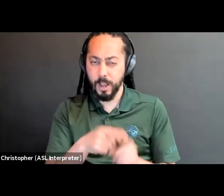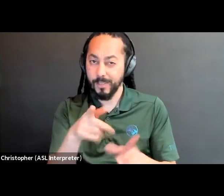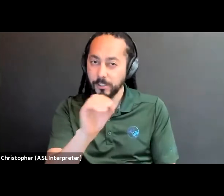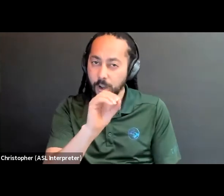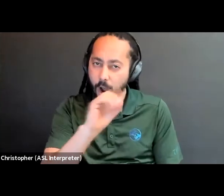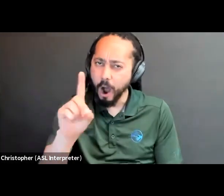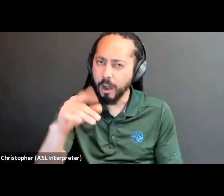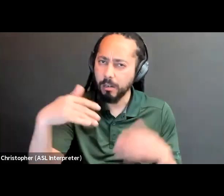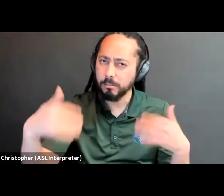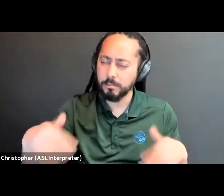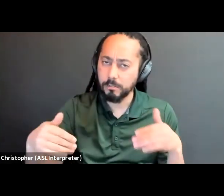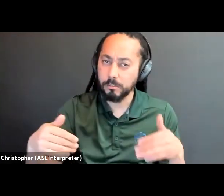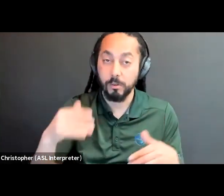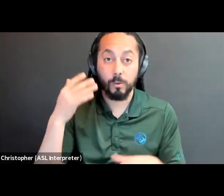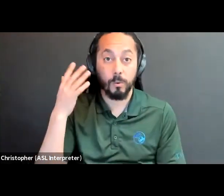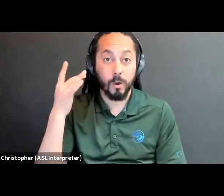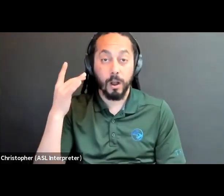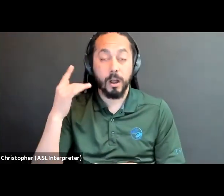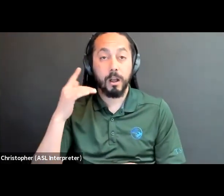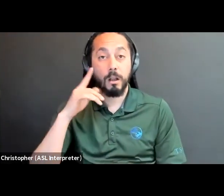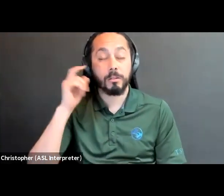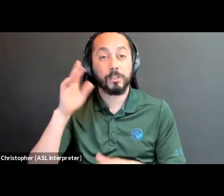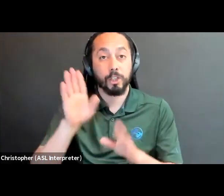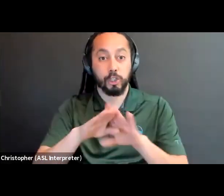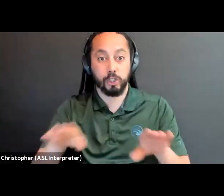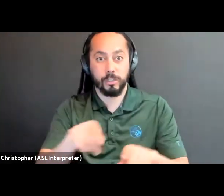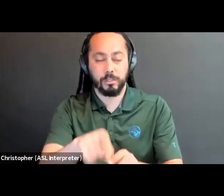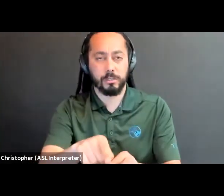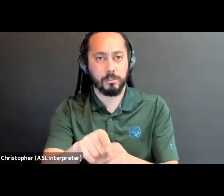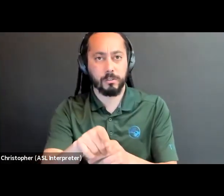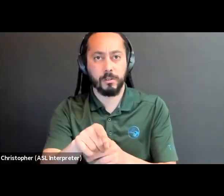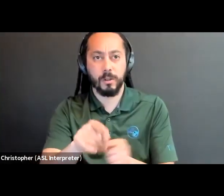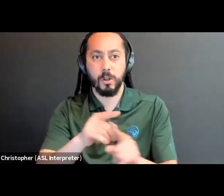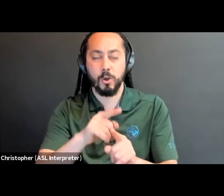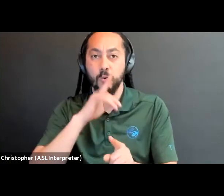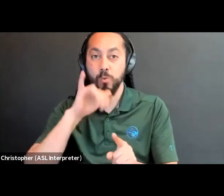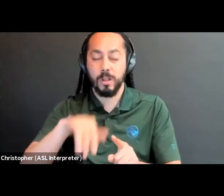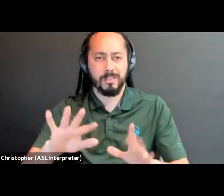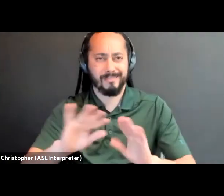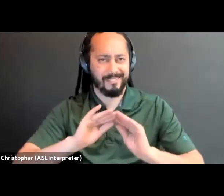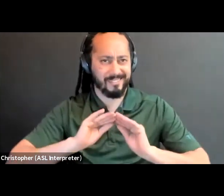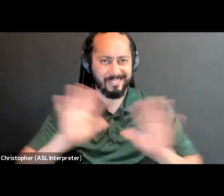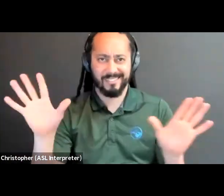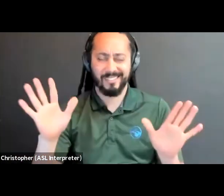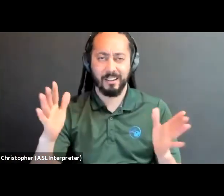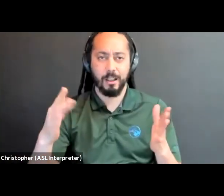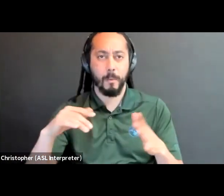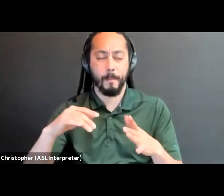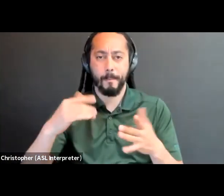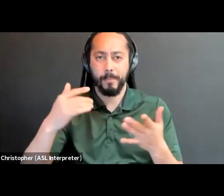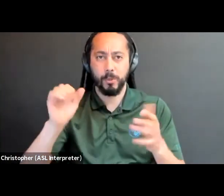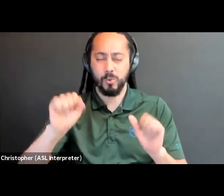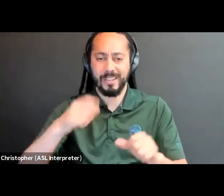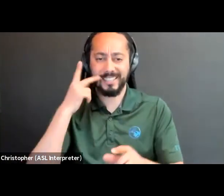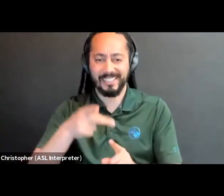situation where you would have seen would have been really positive in terms of assessing the credibility of a witness.